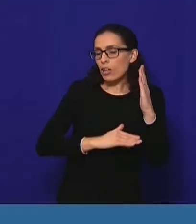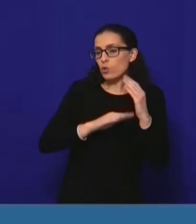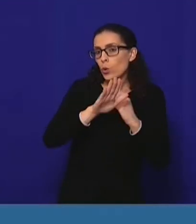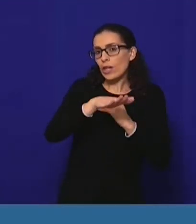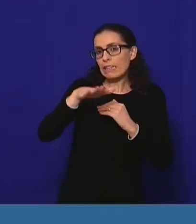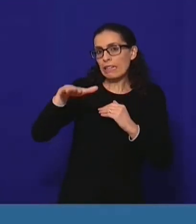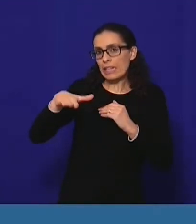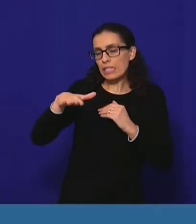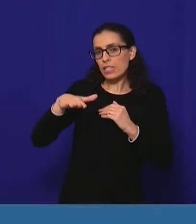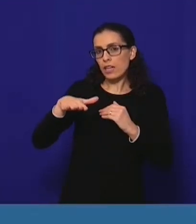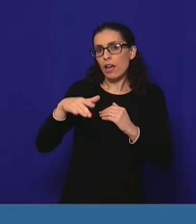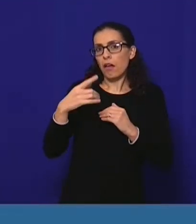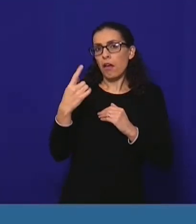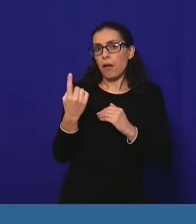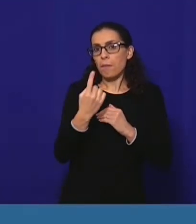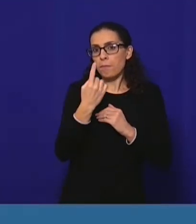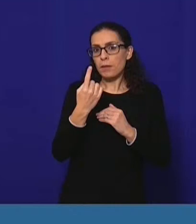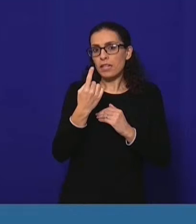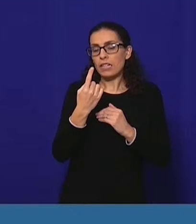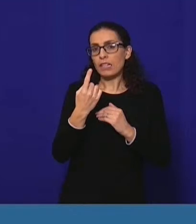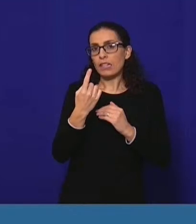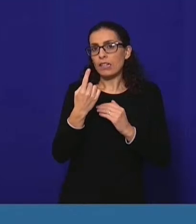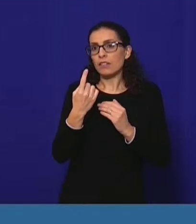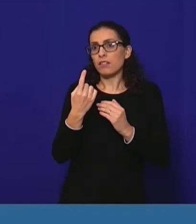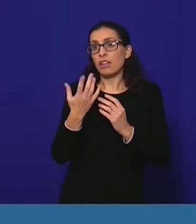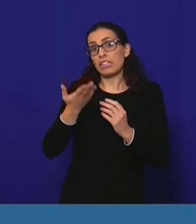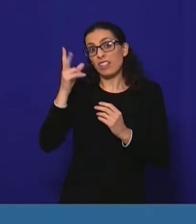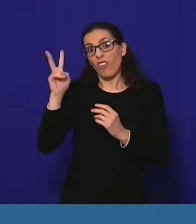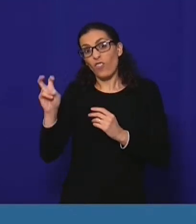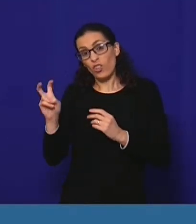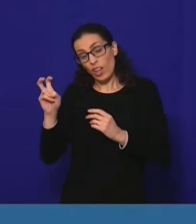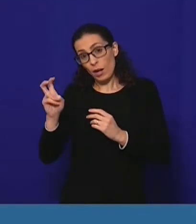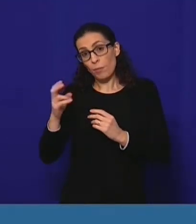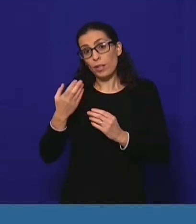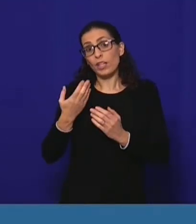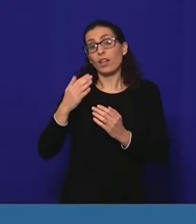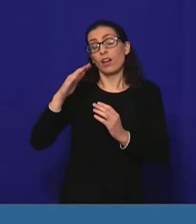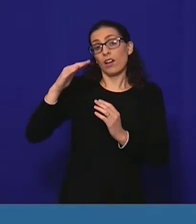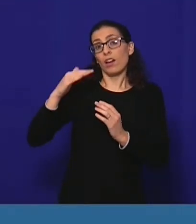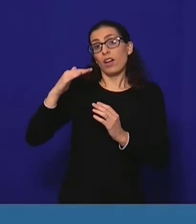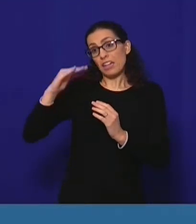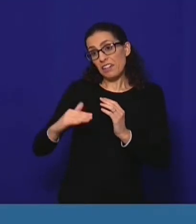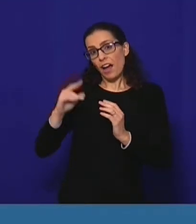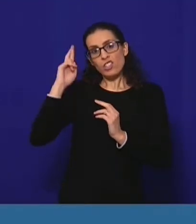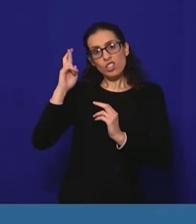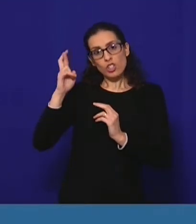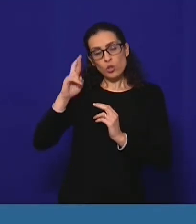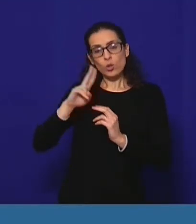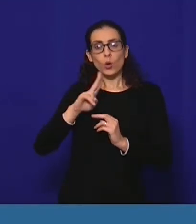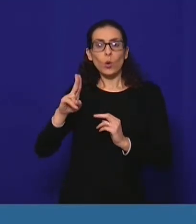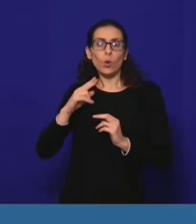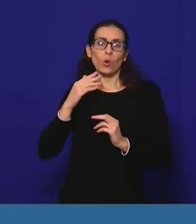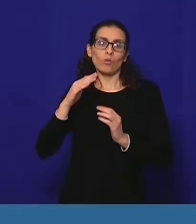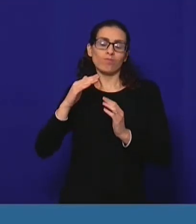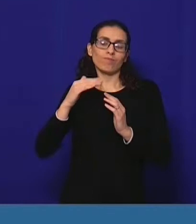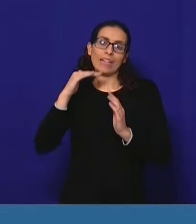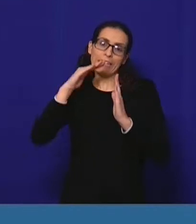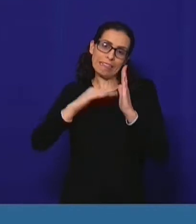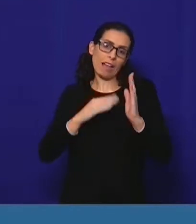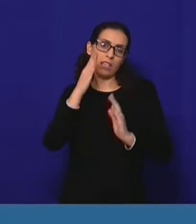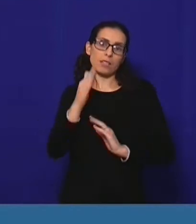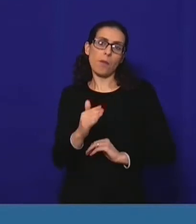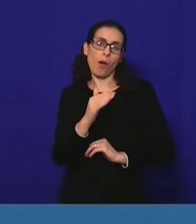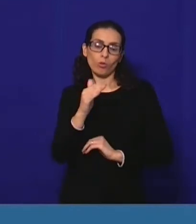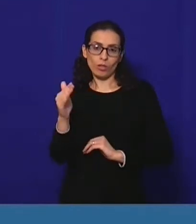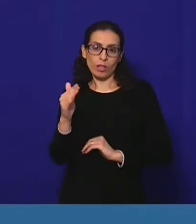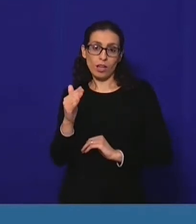jkunu ikollhom komplikazzjonijiet u n-numru ta' nies tal-imwiet. U hemmhekk biha nkun nistgħu insalvaw l-imwiet. Nipproteġu l